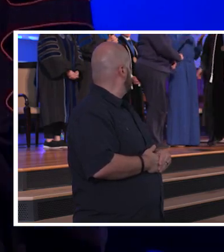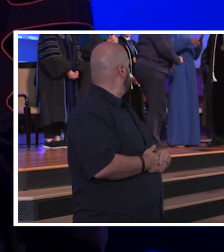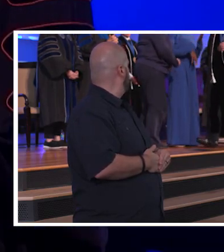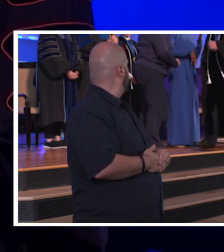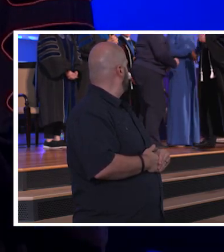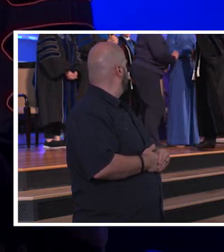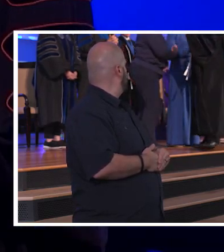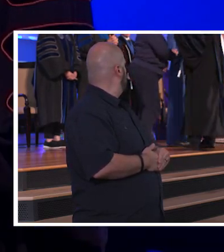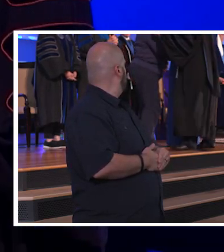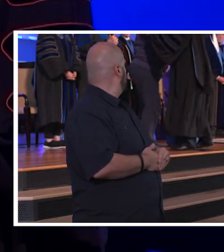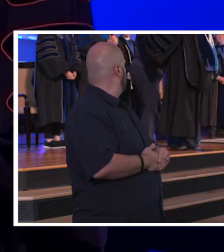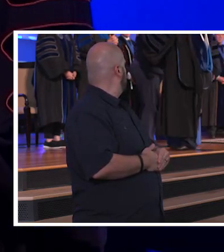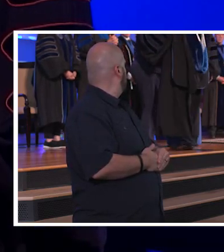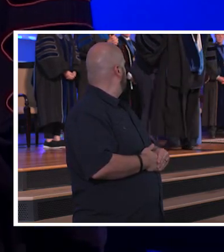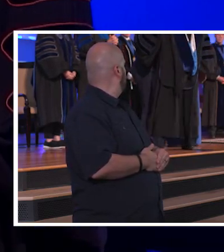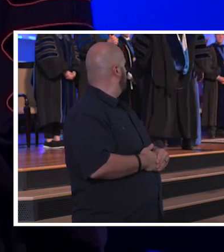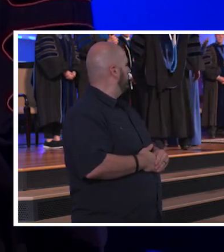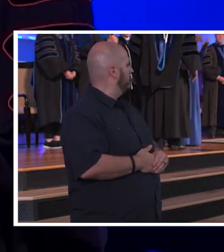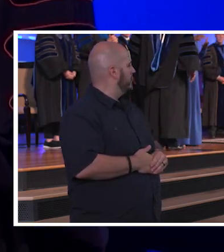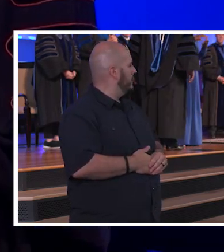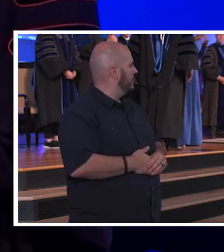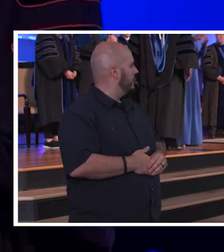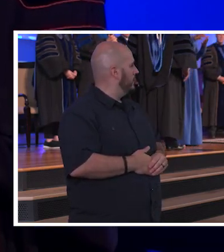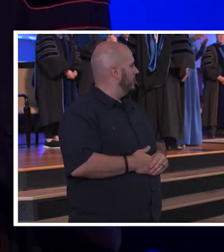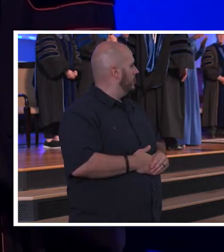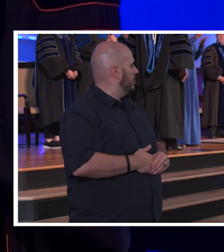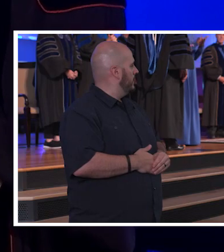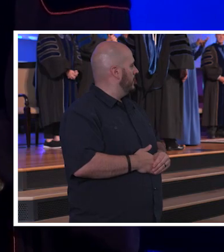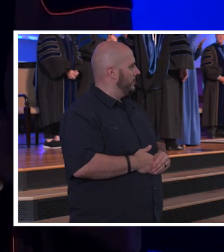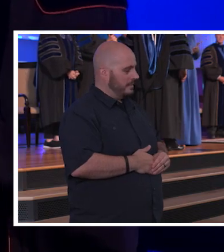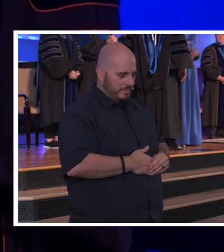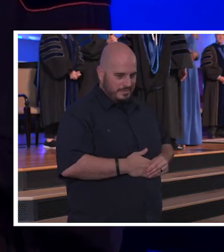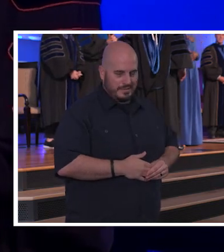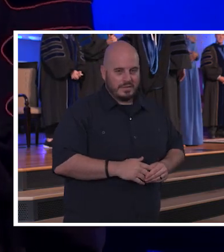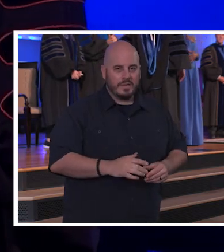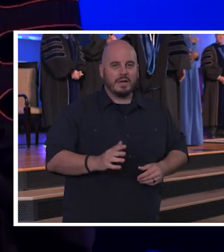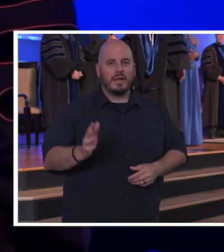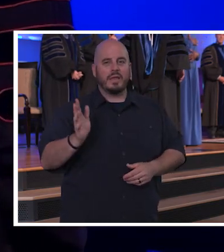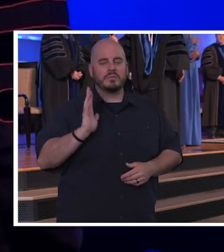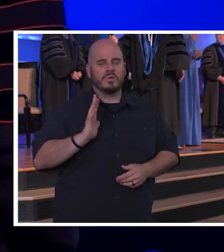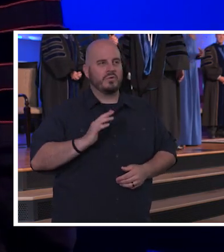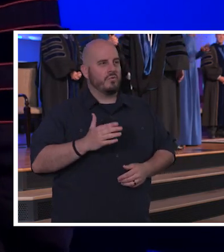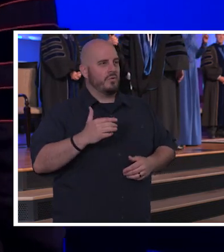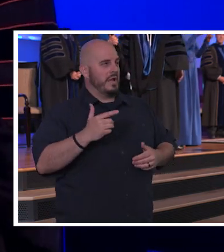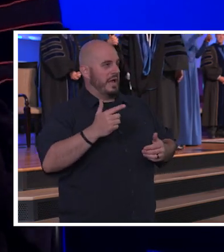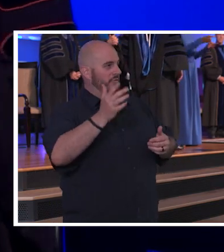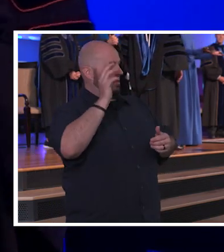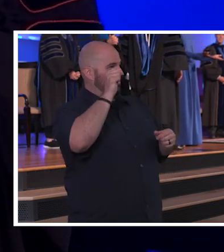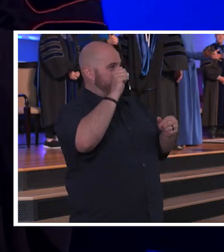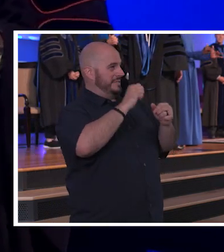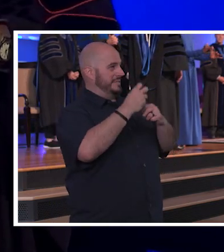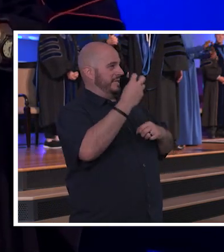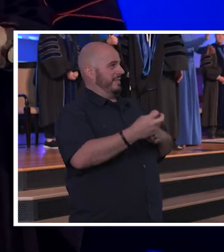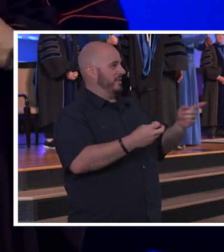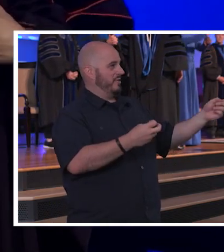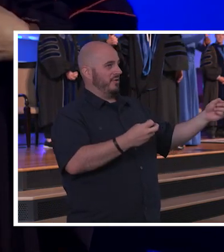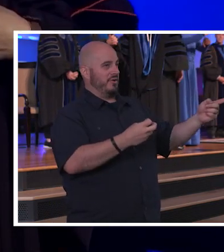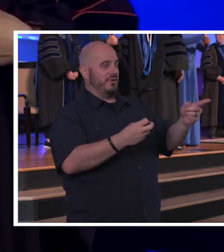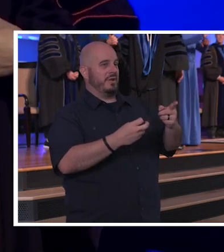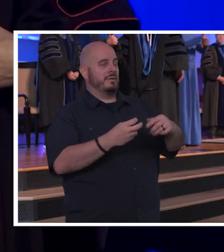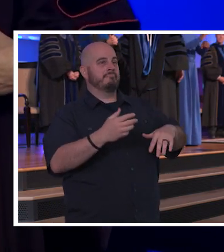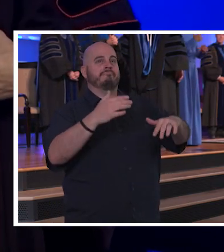I'm standing beside you so they can hear. I used to be right there where you're at, sitting there, coming into a